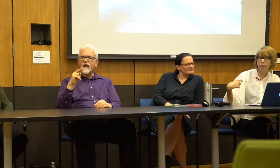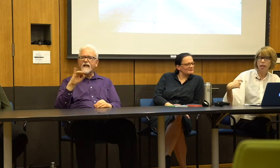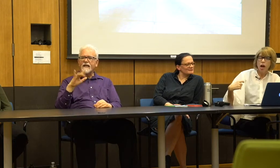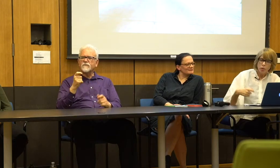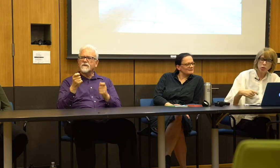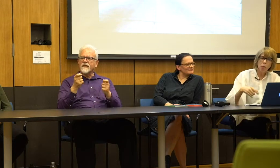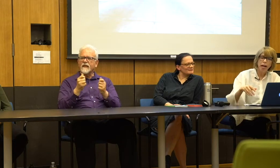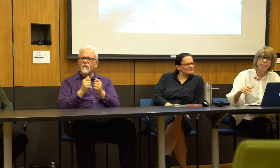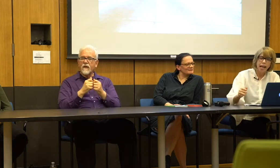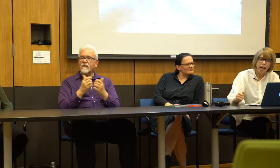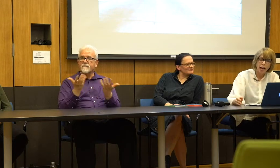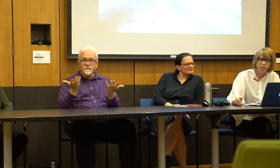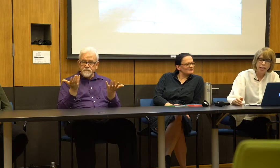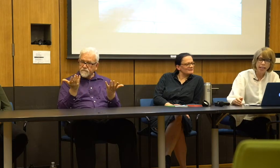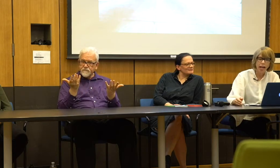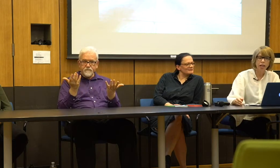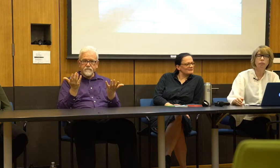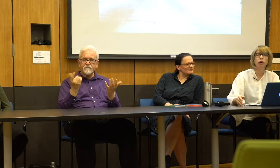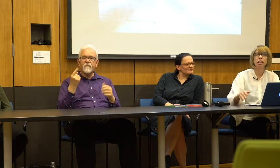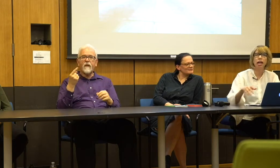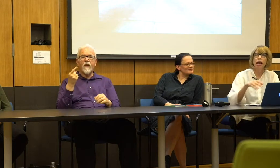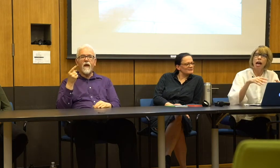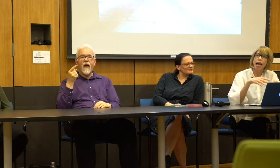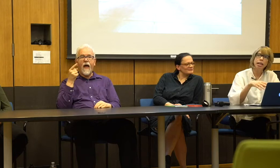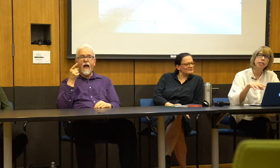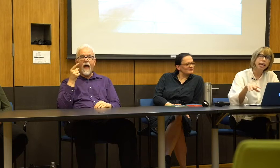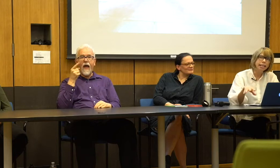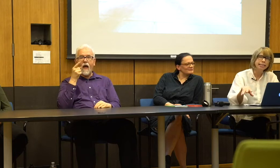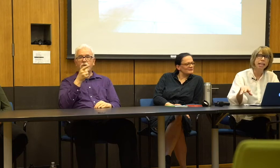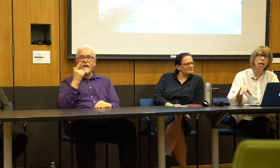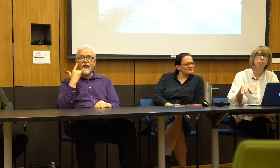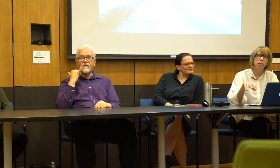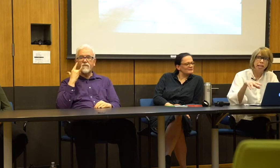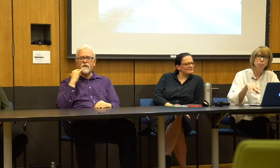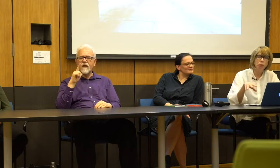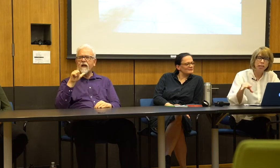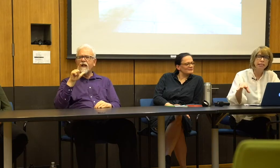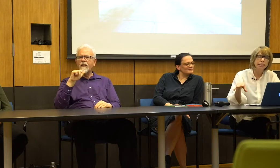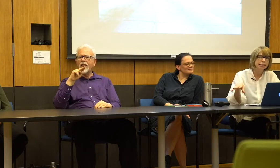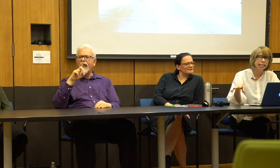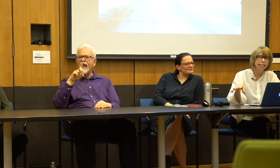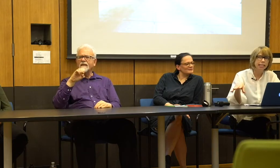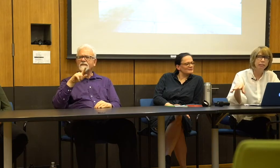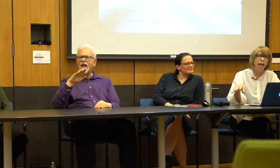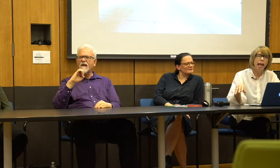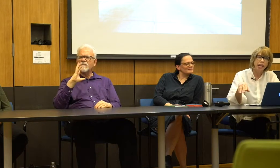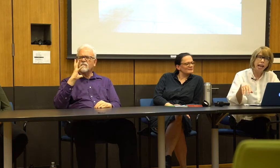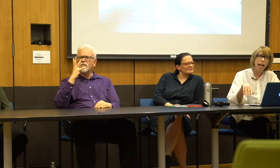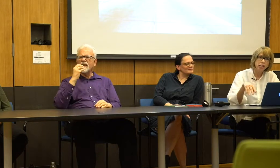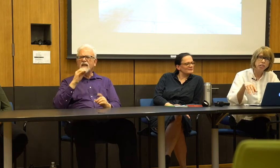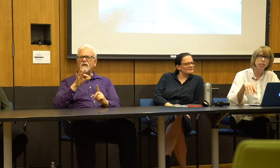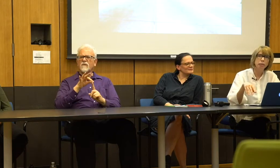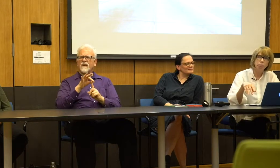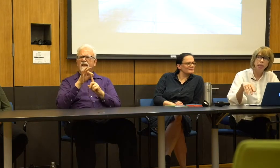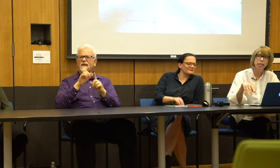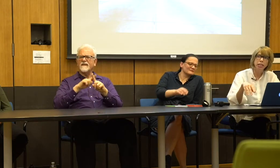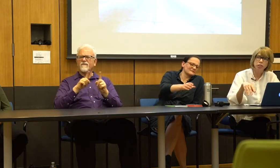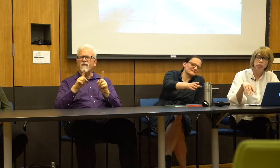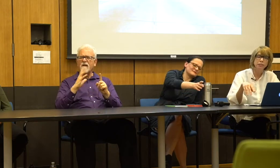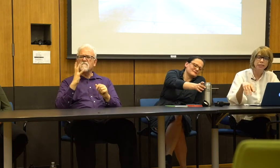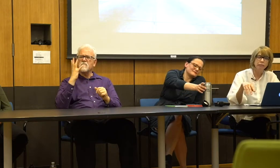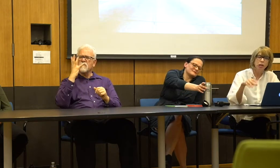dealing with, which was, out in California, a landscape that's pretty distinctive and actually